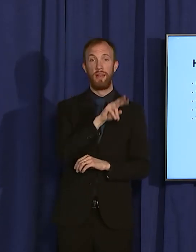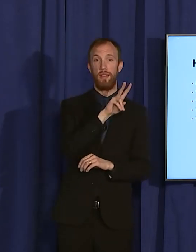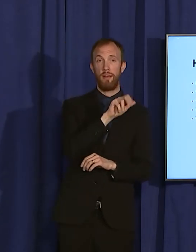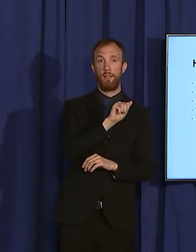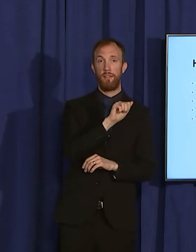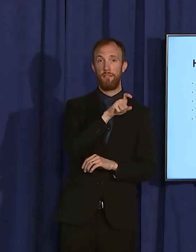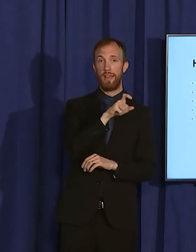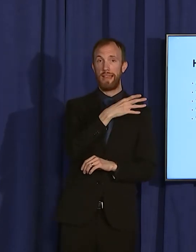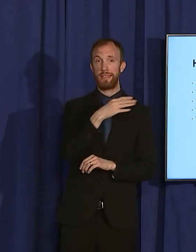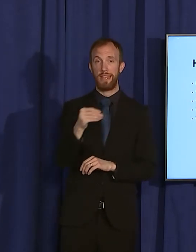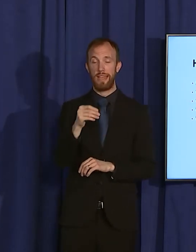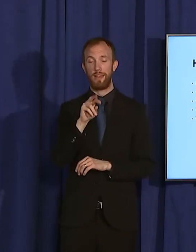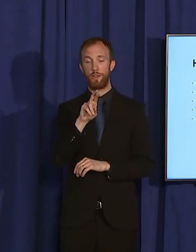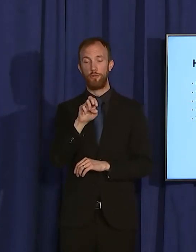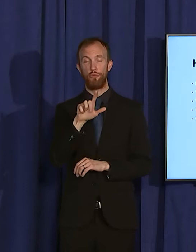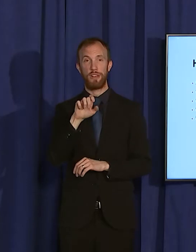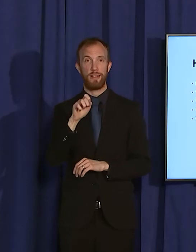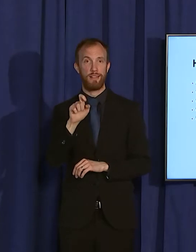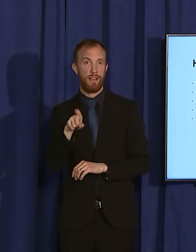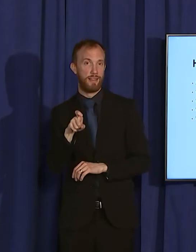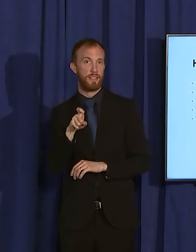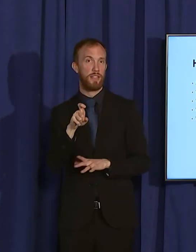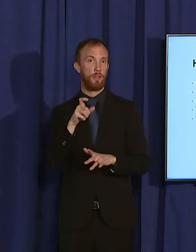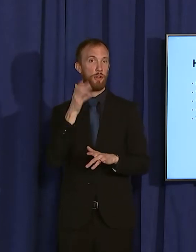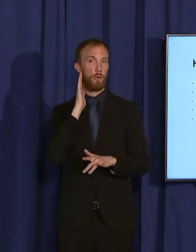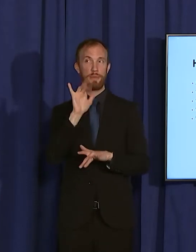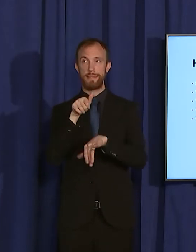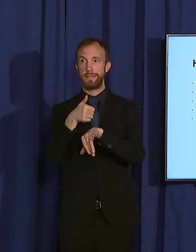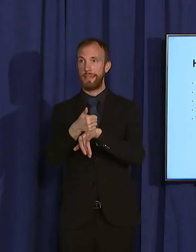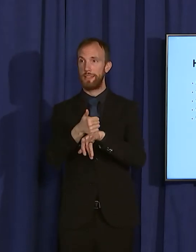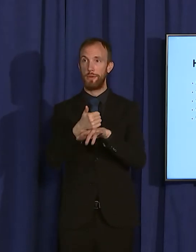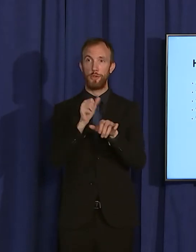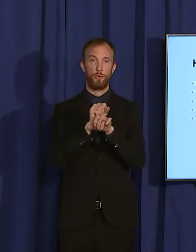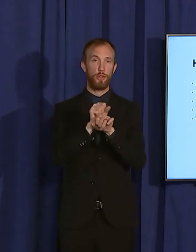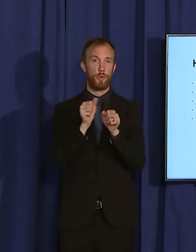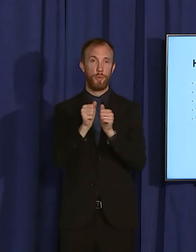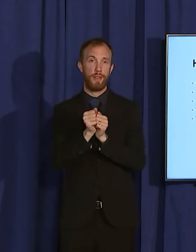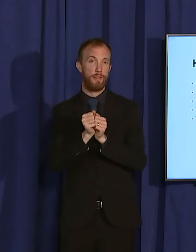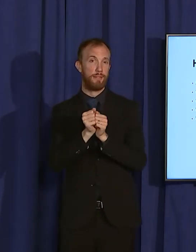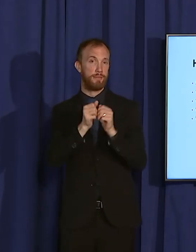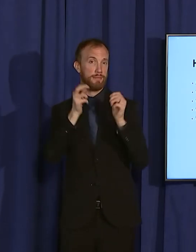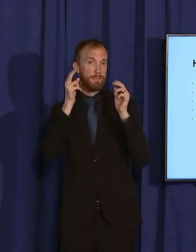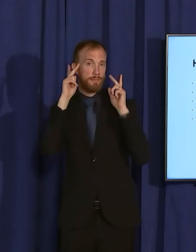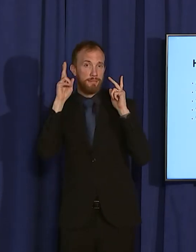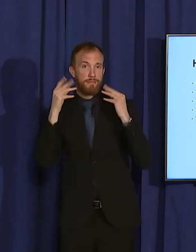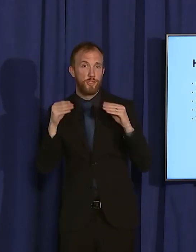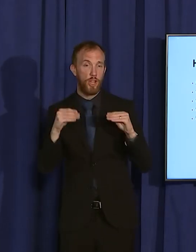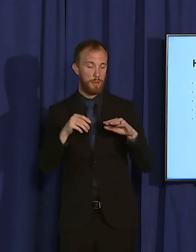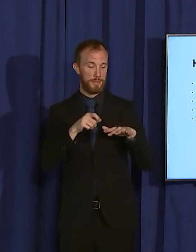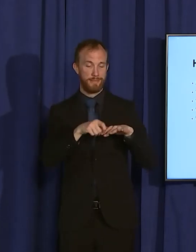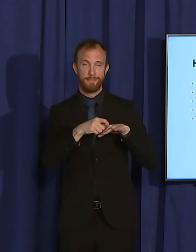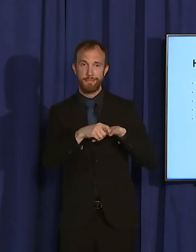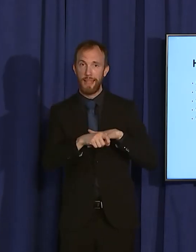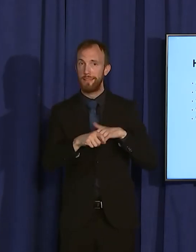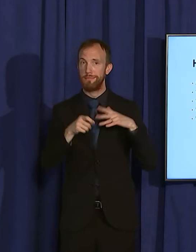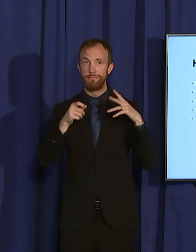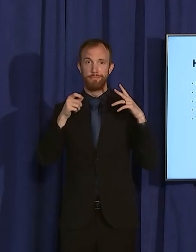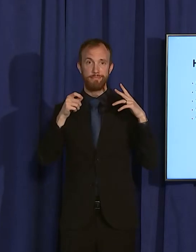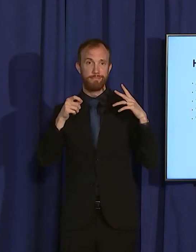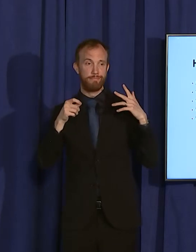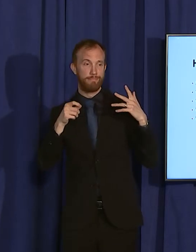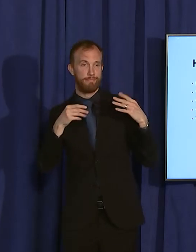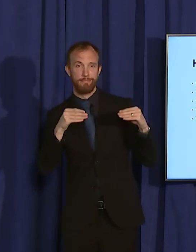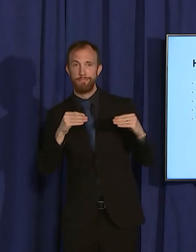work partnering with barbershops, salons, nail salons, thinking about giving people free haircuts and nail treatments and pairing that